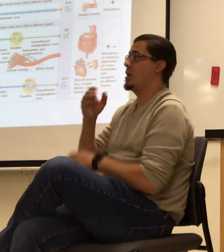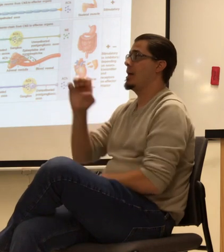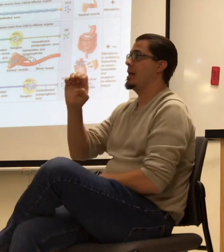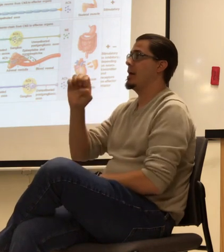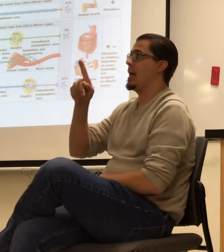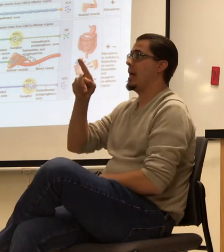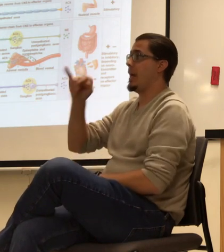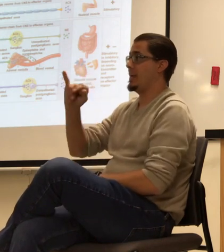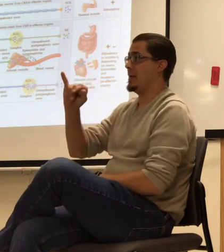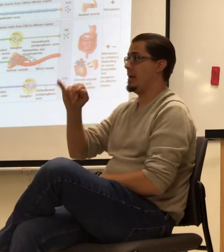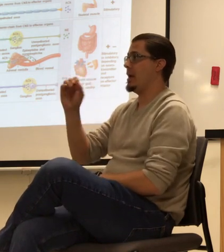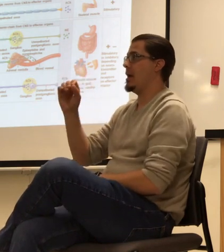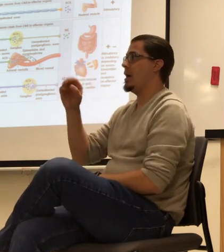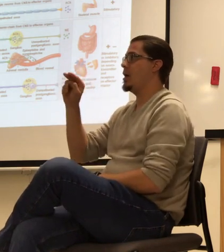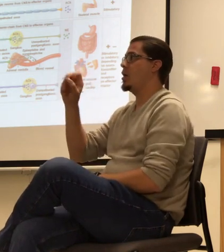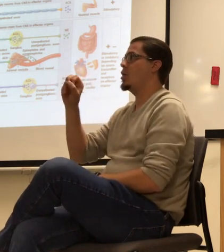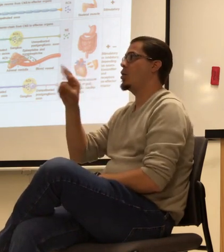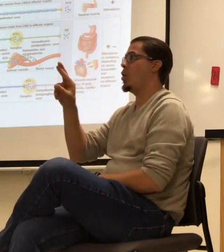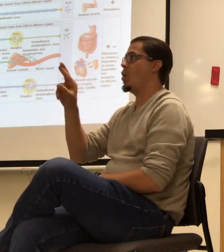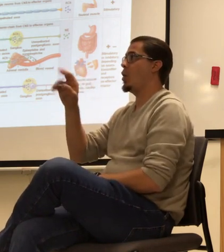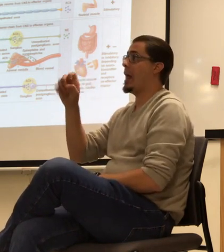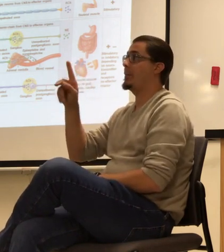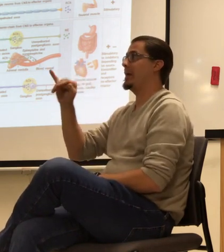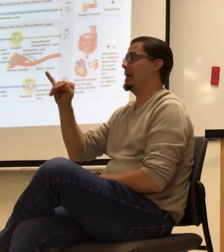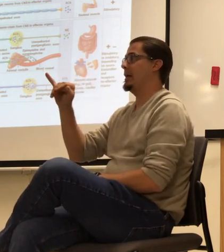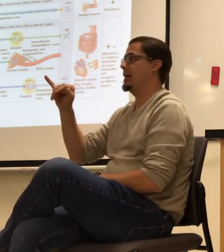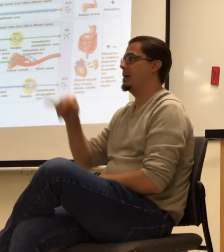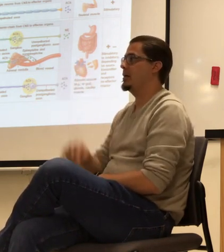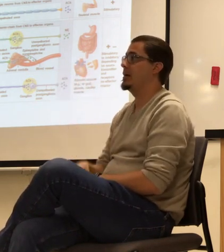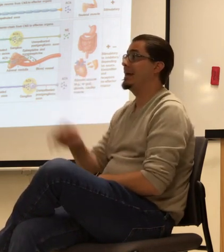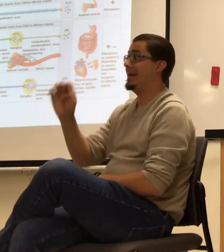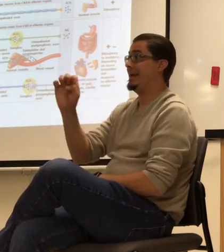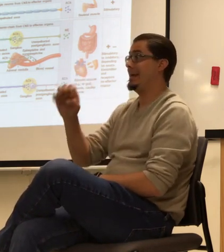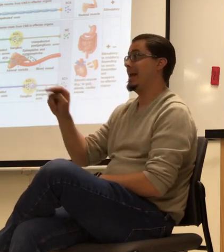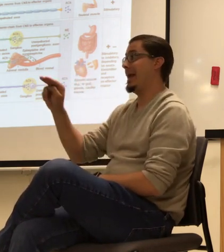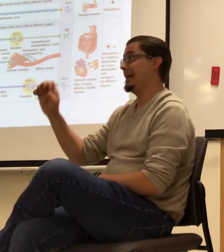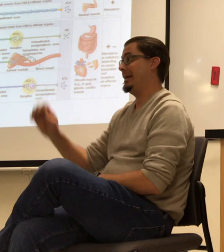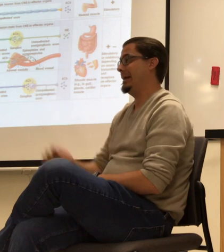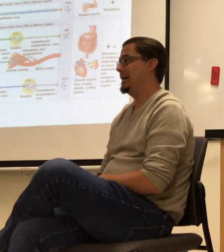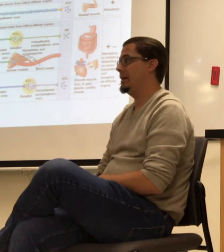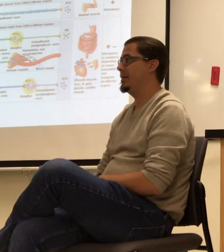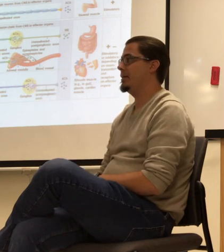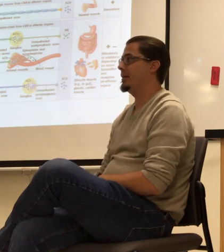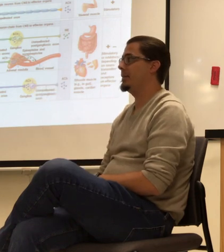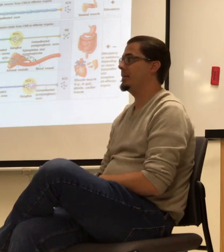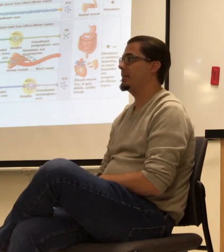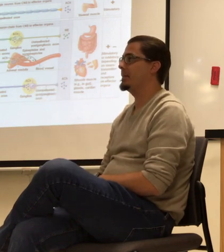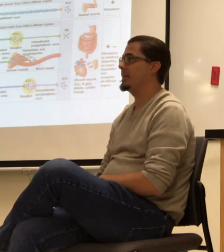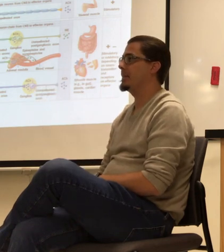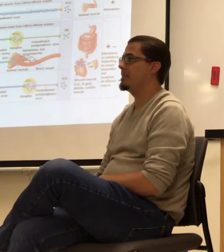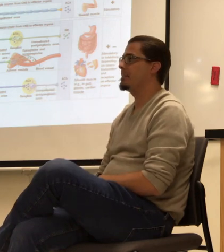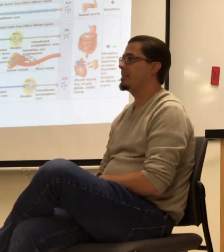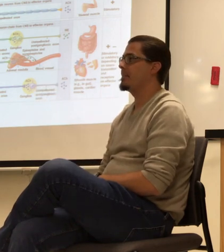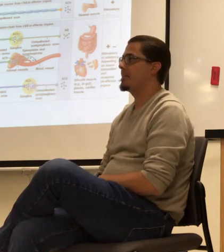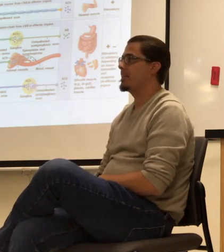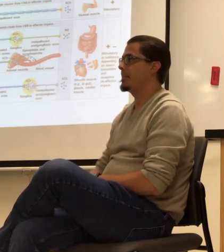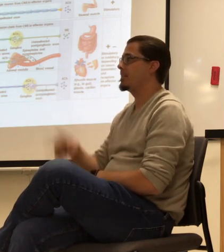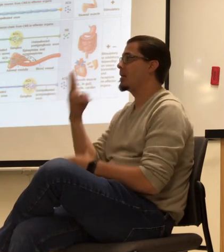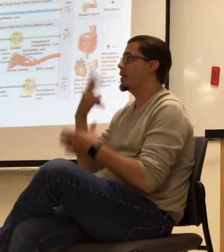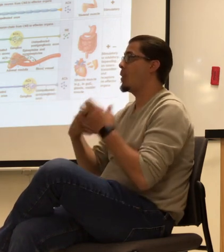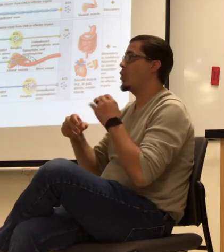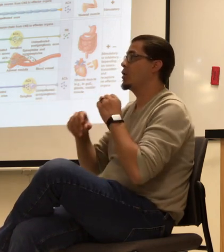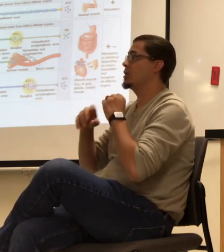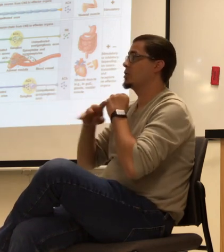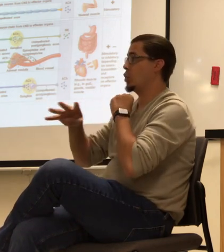epi and norepi, E and NE. So E and NE are both